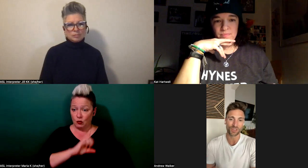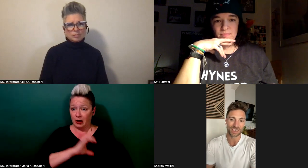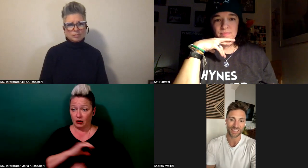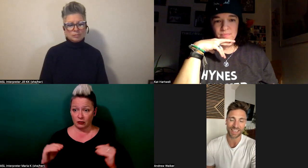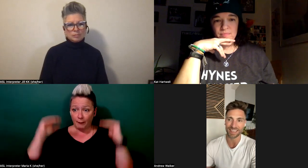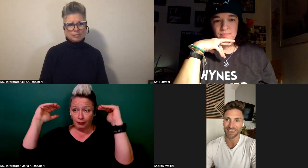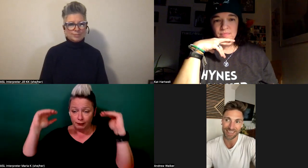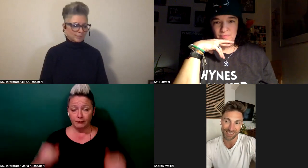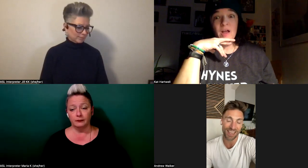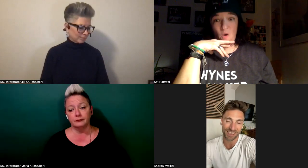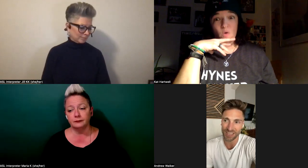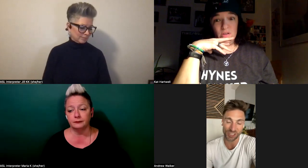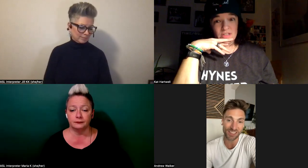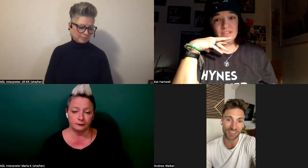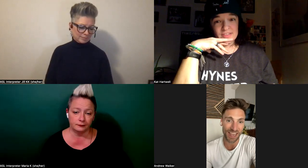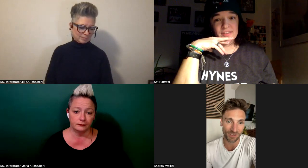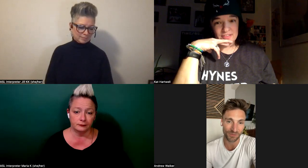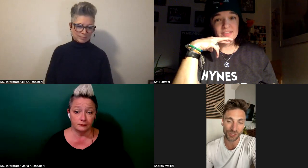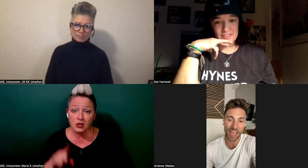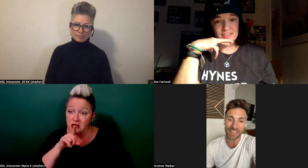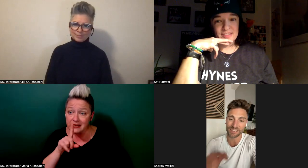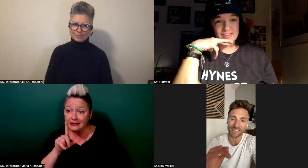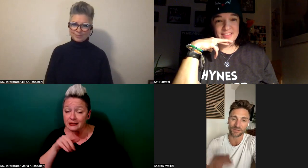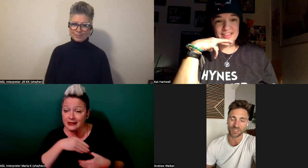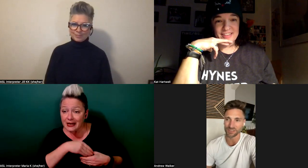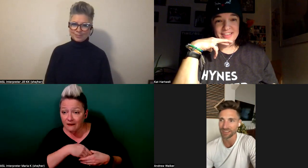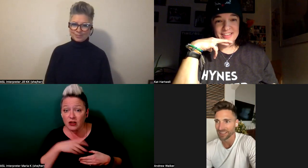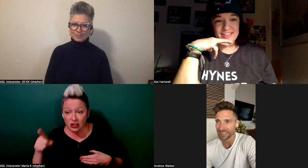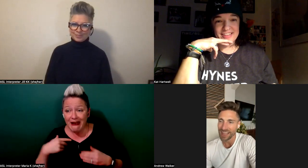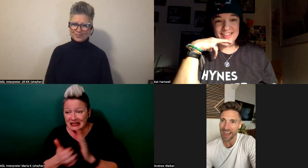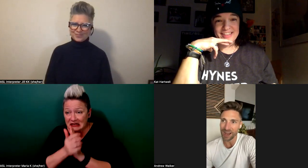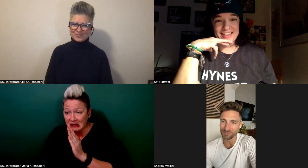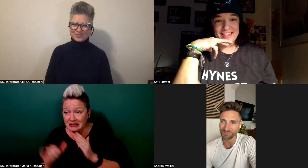she really is like. And she is a detective. She has detective skills.